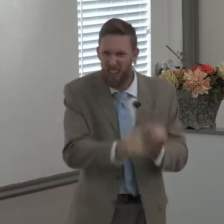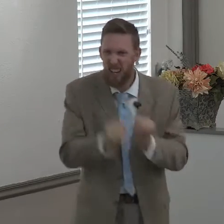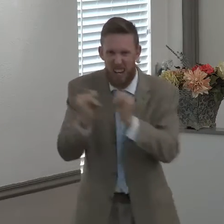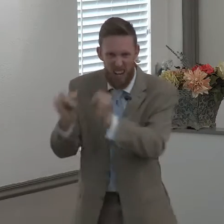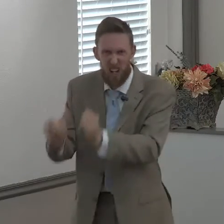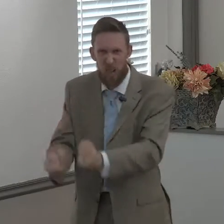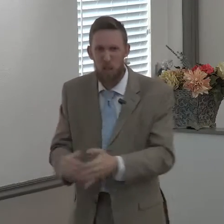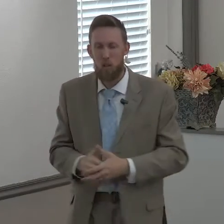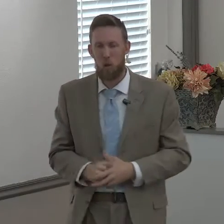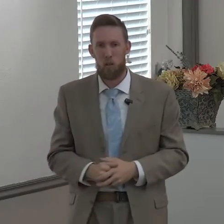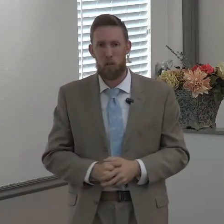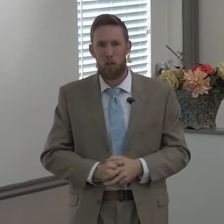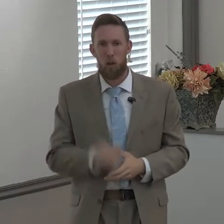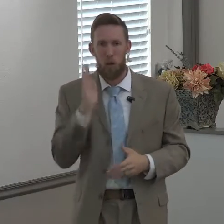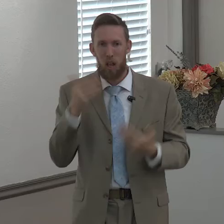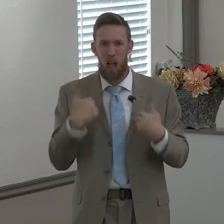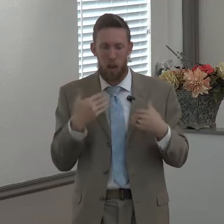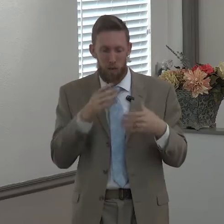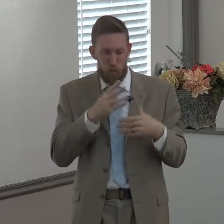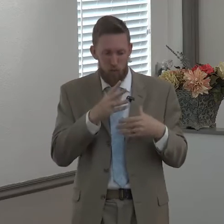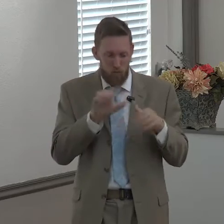much competition